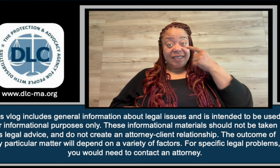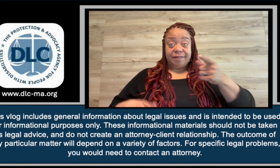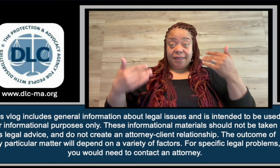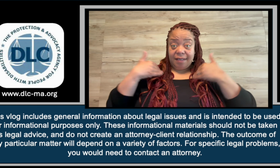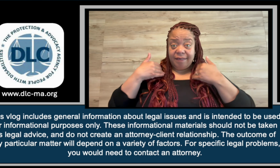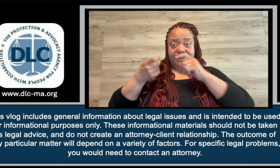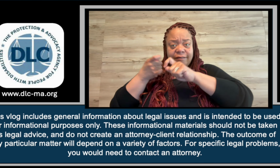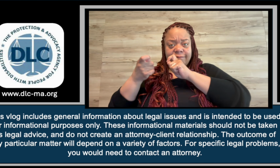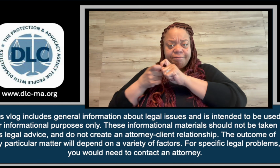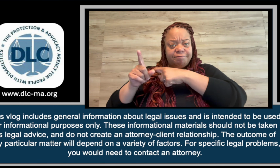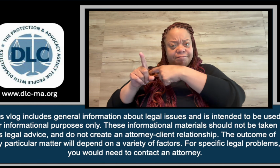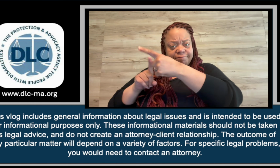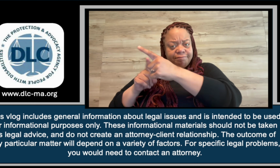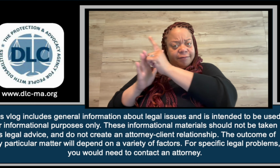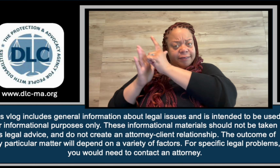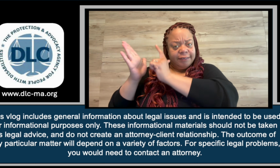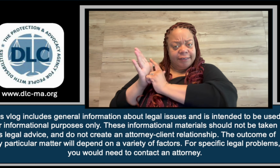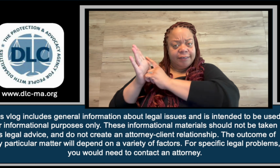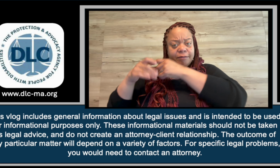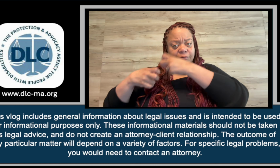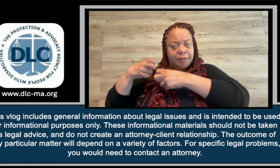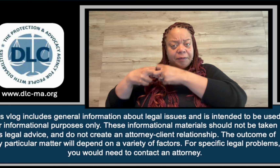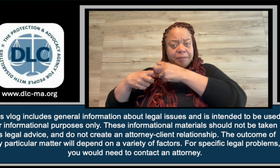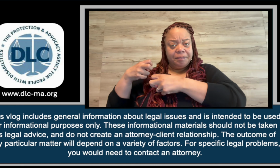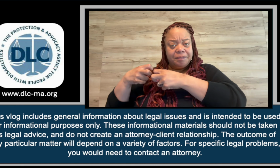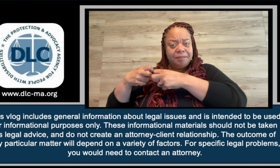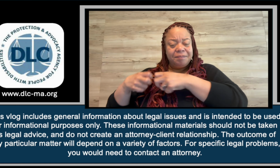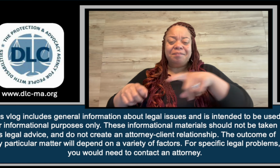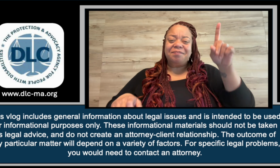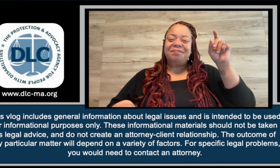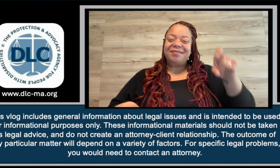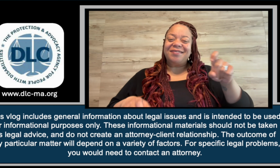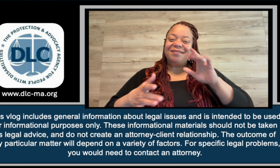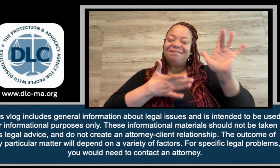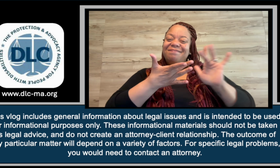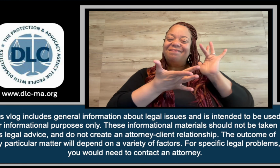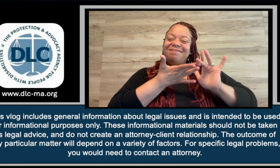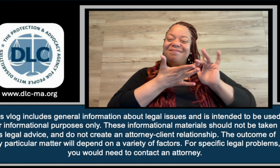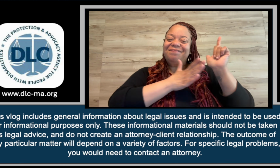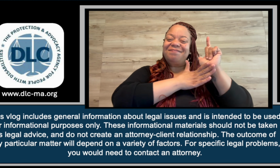For specific legal problems, you will need to contact an attorney.